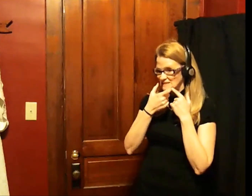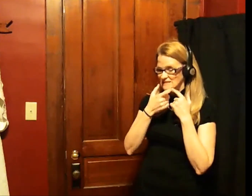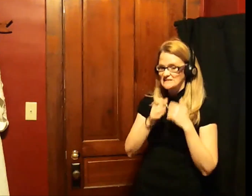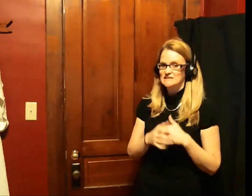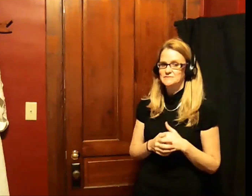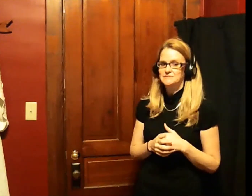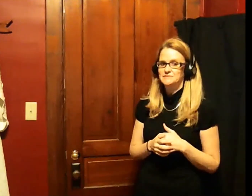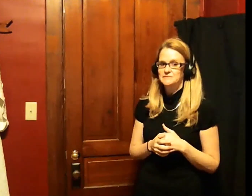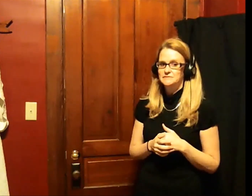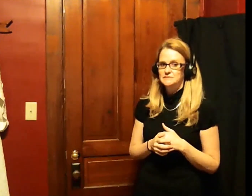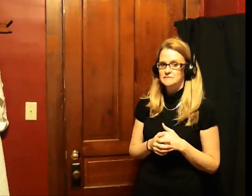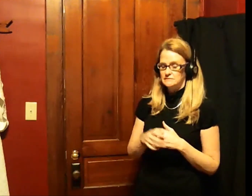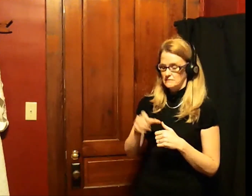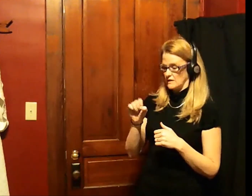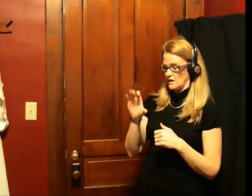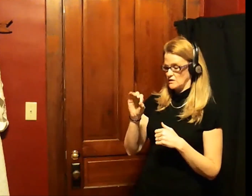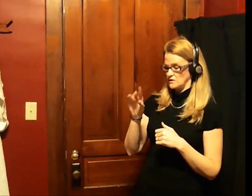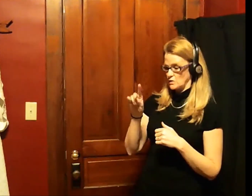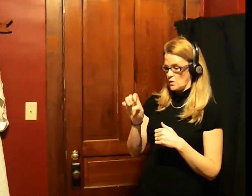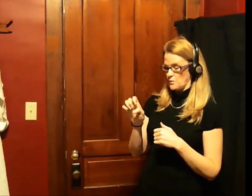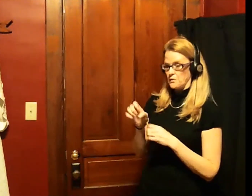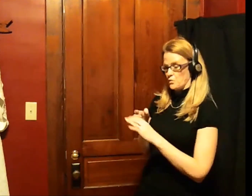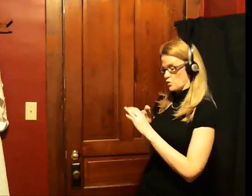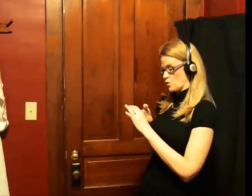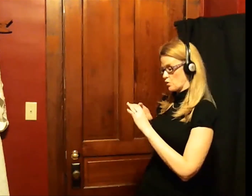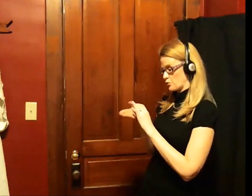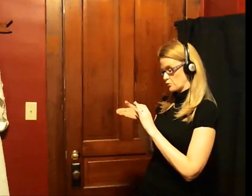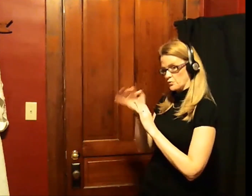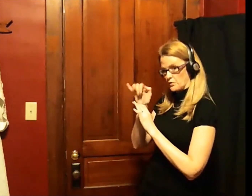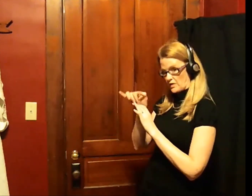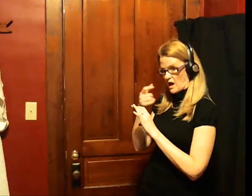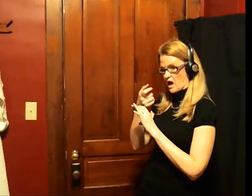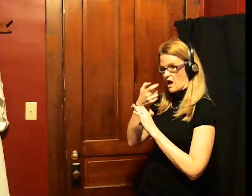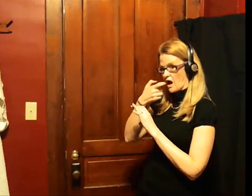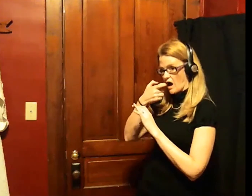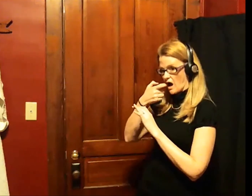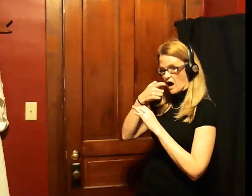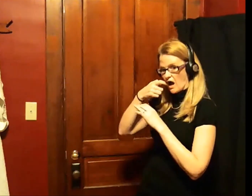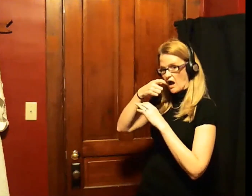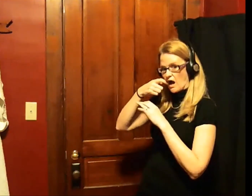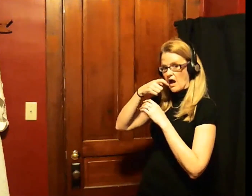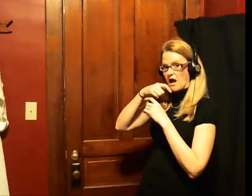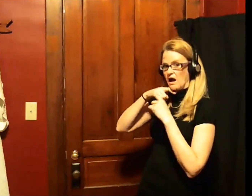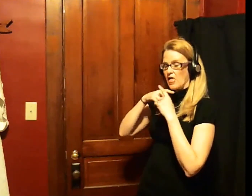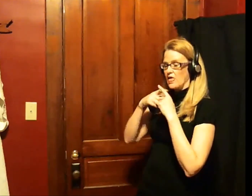your teeth. He'll insert the scope through this